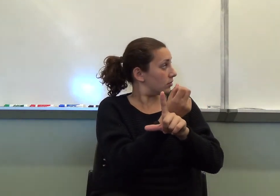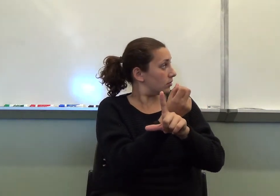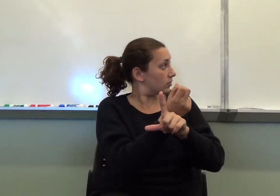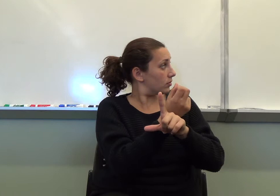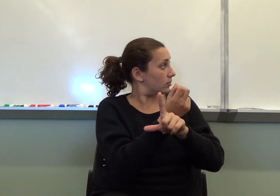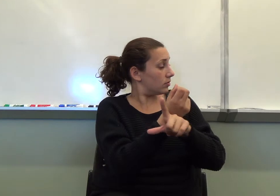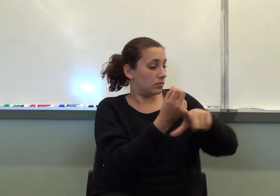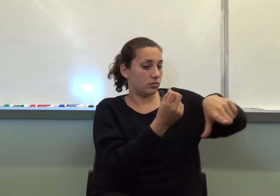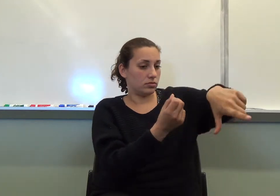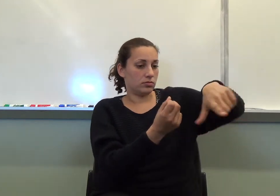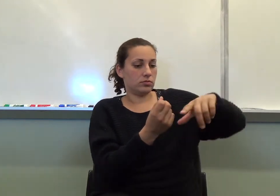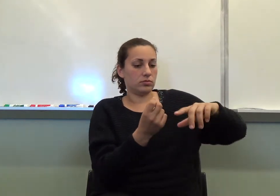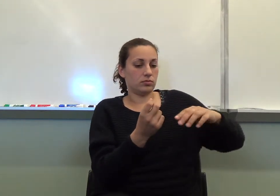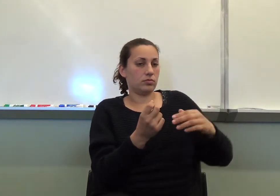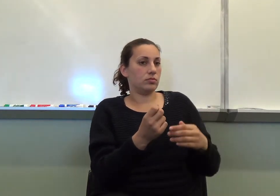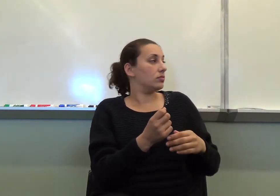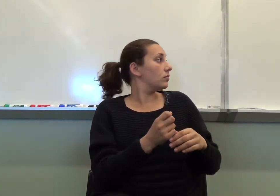length is 13.